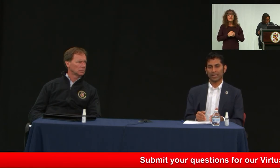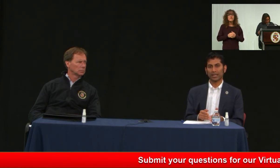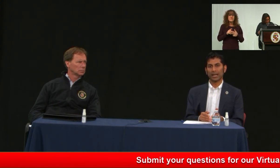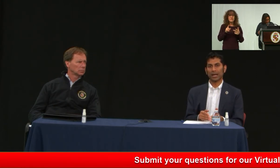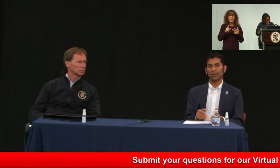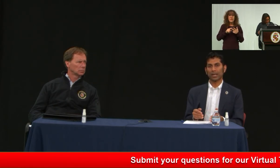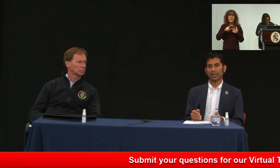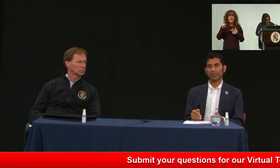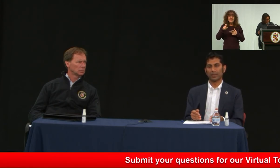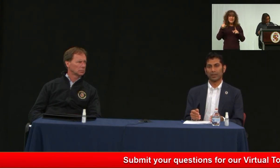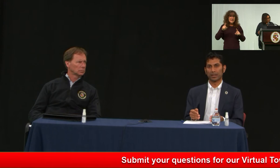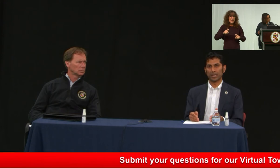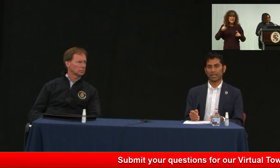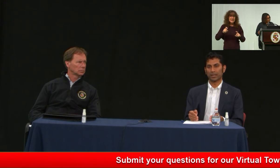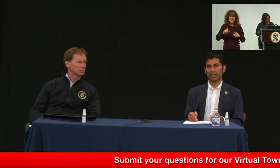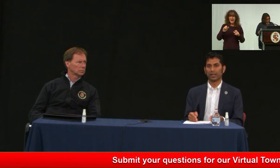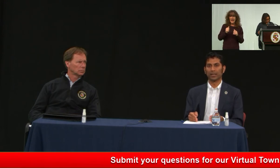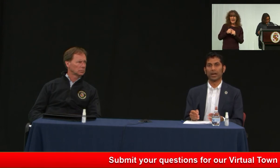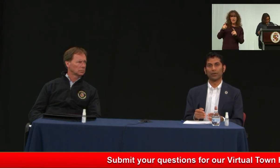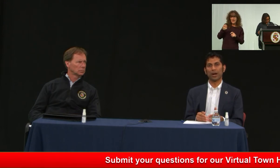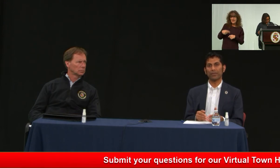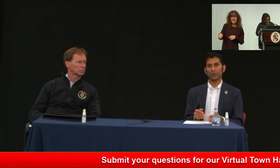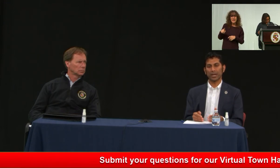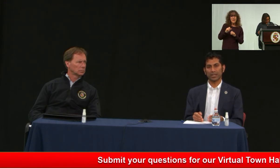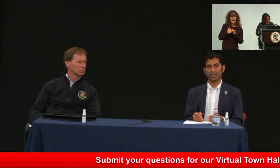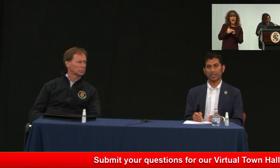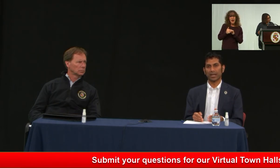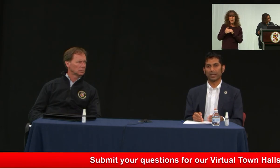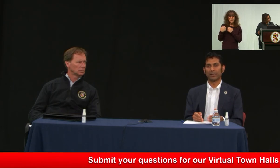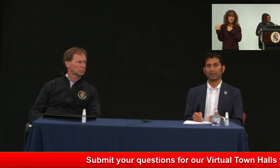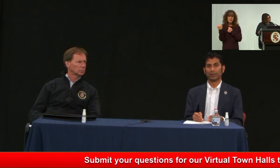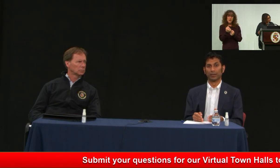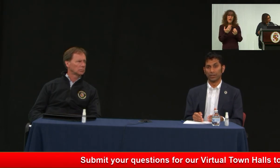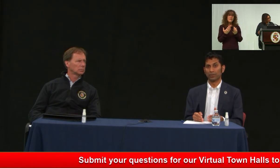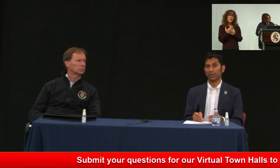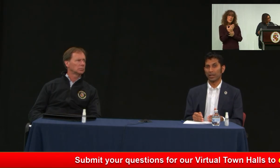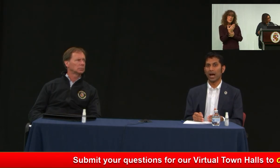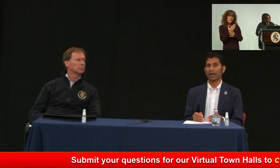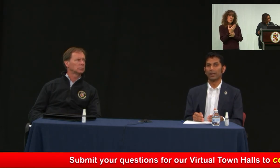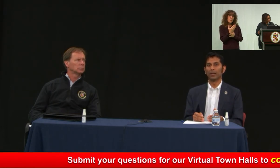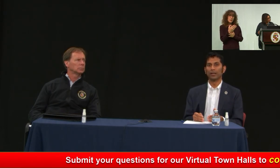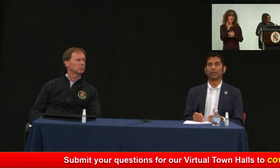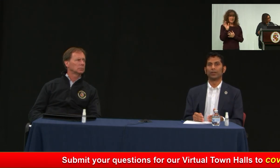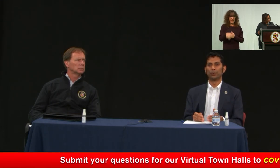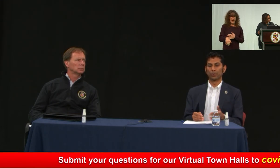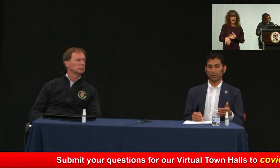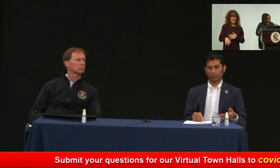need testing, and then how do we get them the testing they need? A drive-through testing site is literally that.